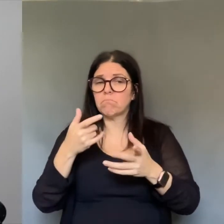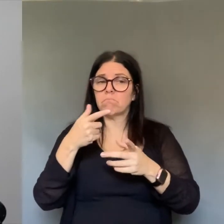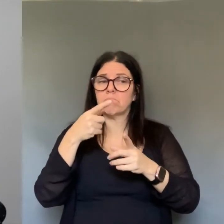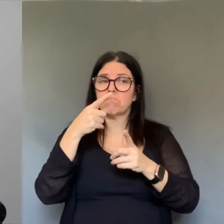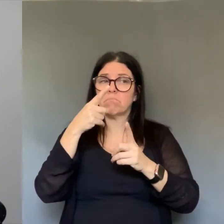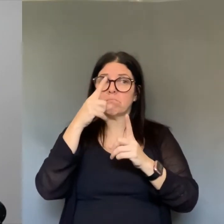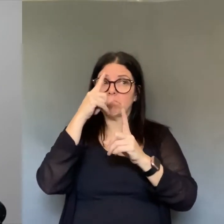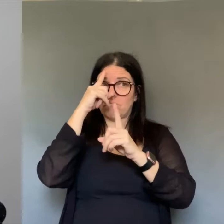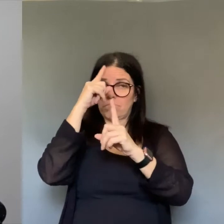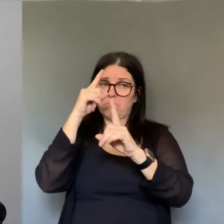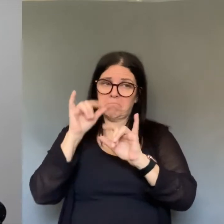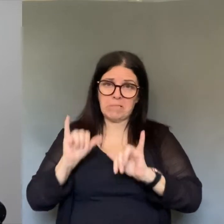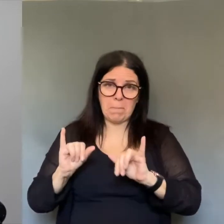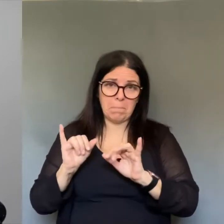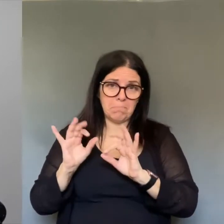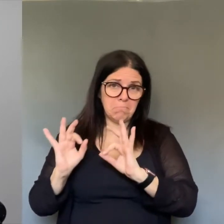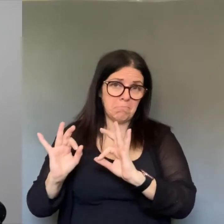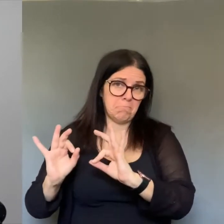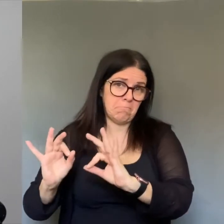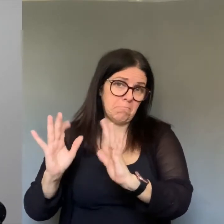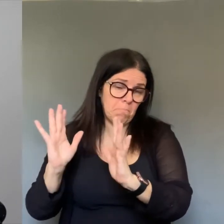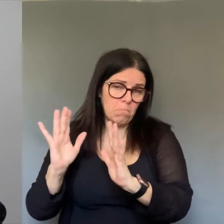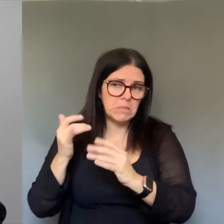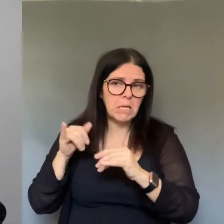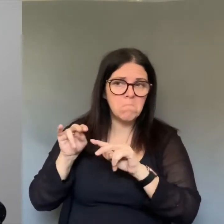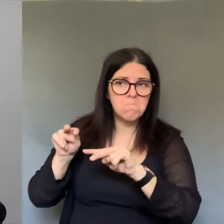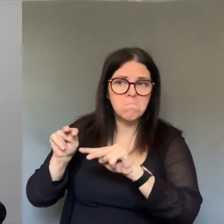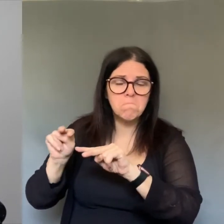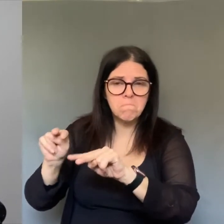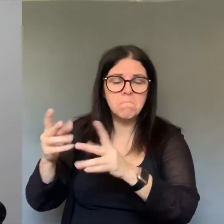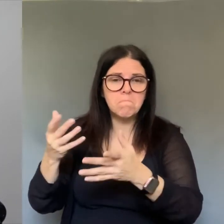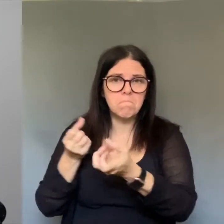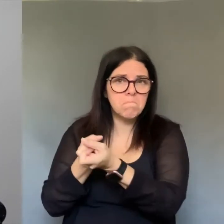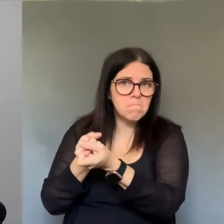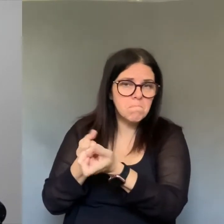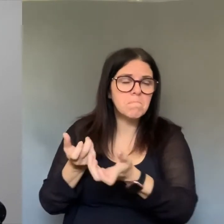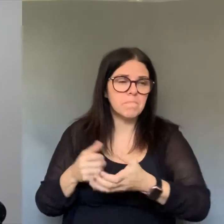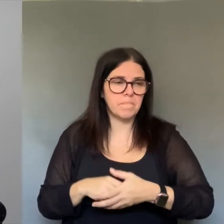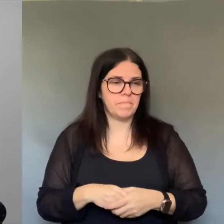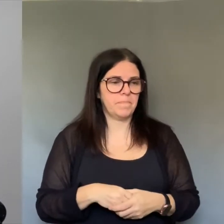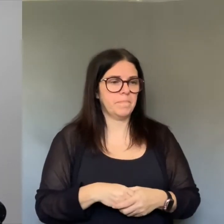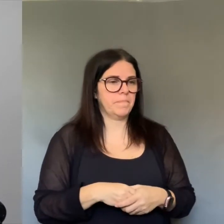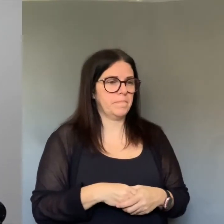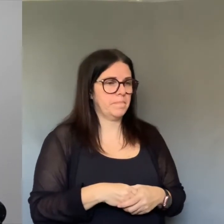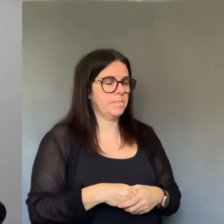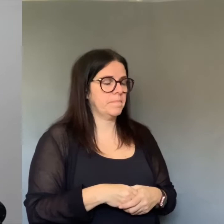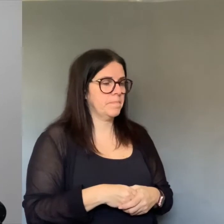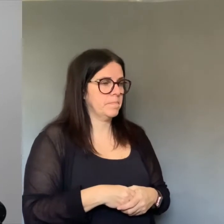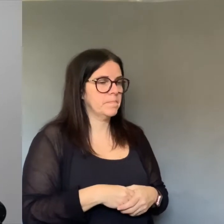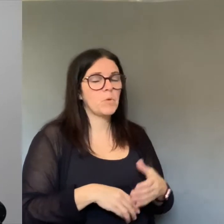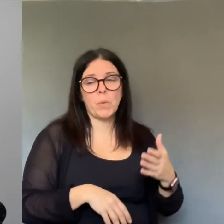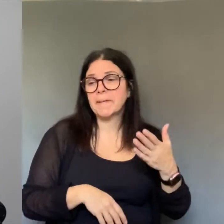are also pretty significant. So far things are working fine, and we're hoping that